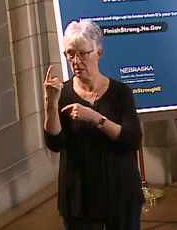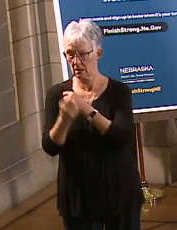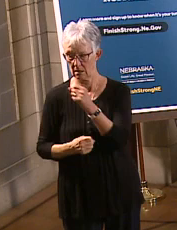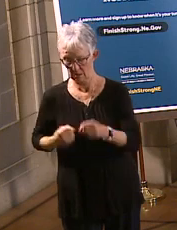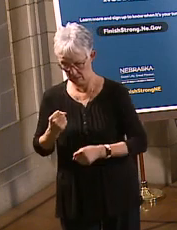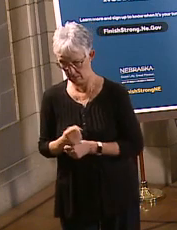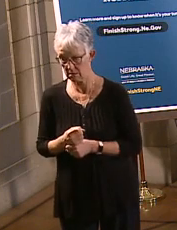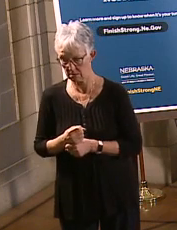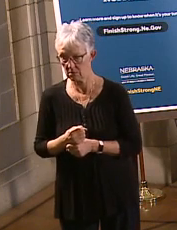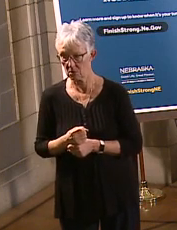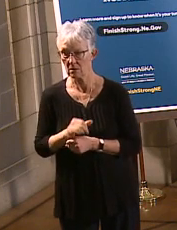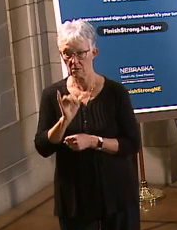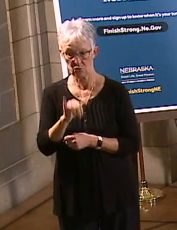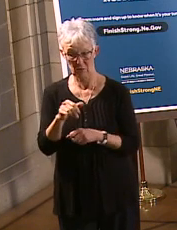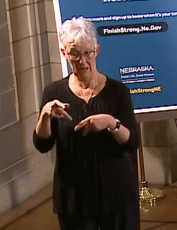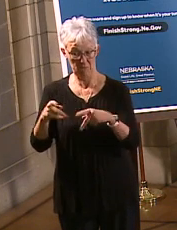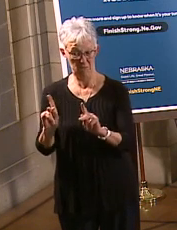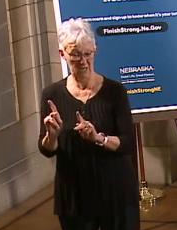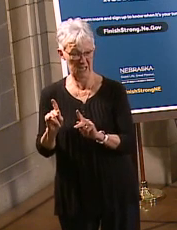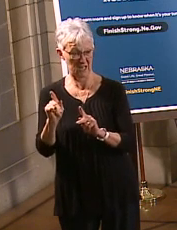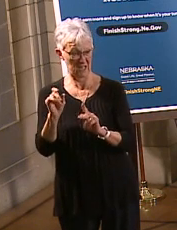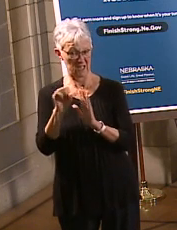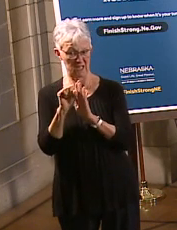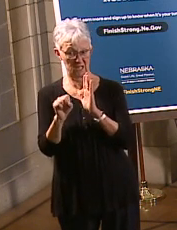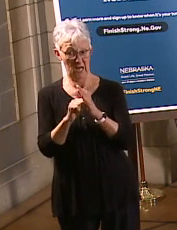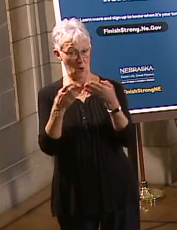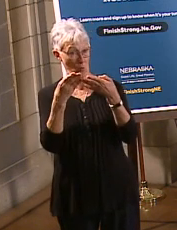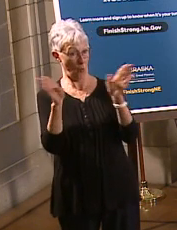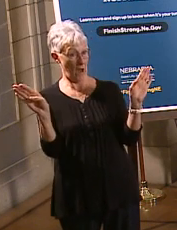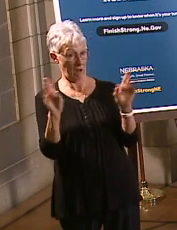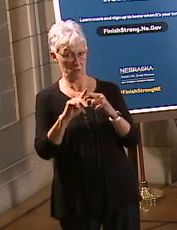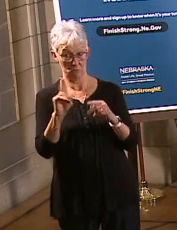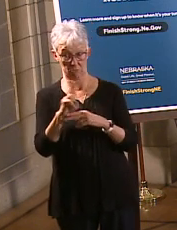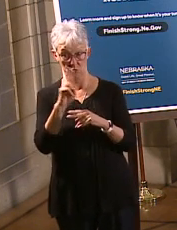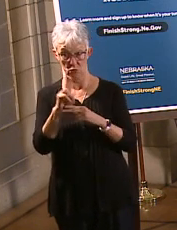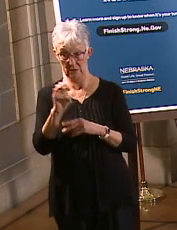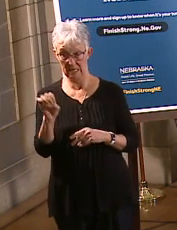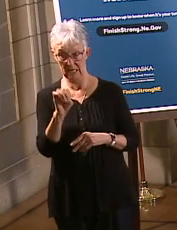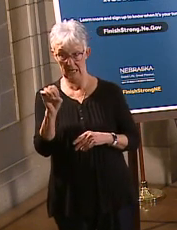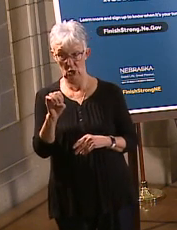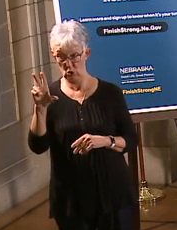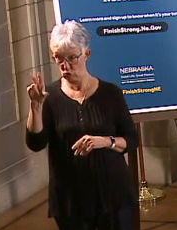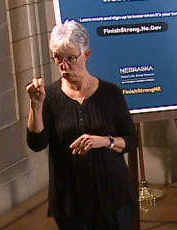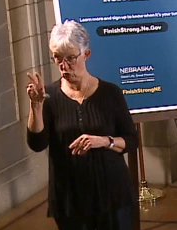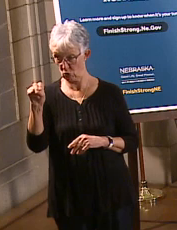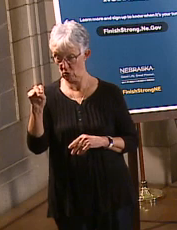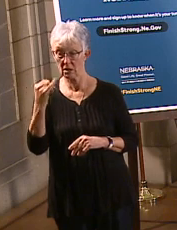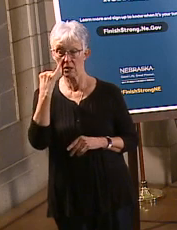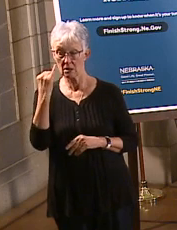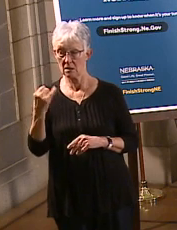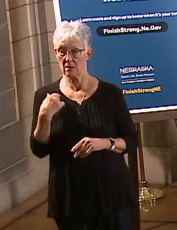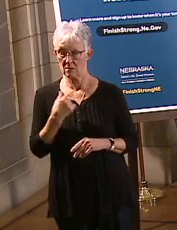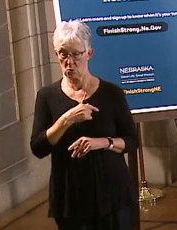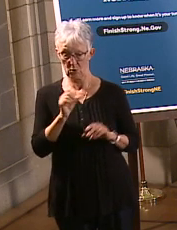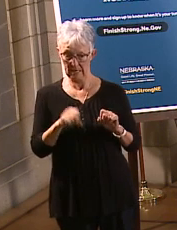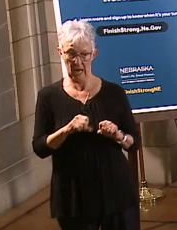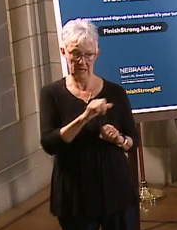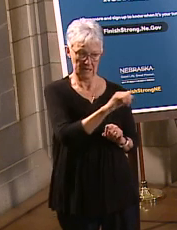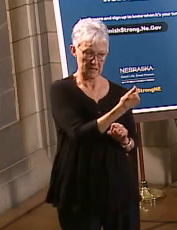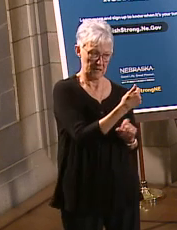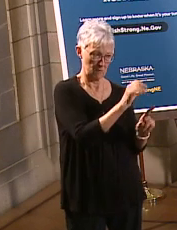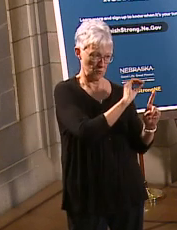the statewide E30 consumption, we could say that if only we could transform 10% of